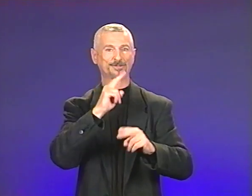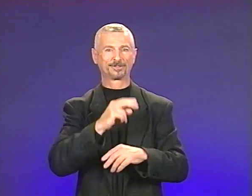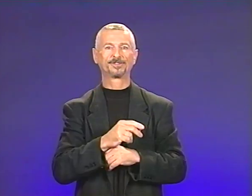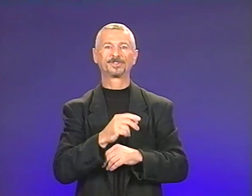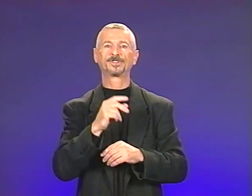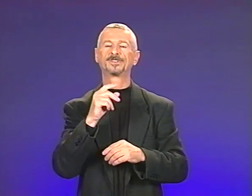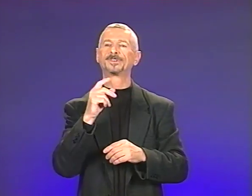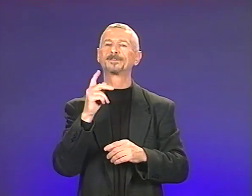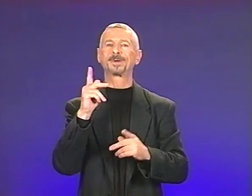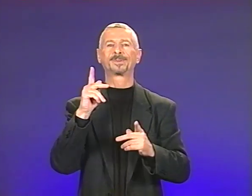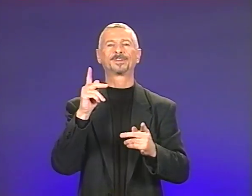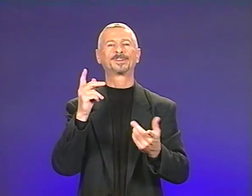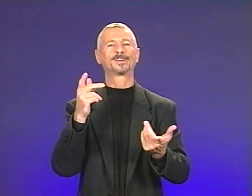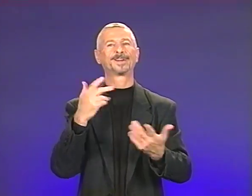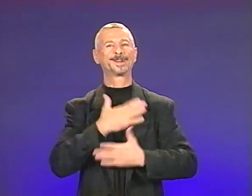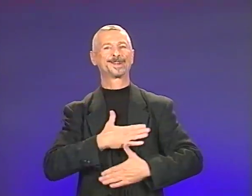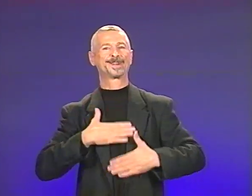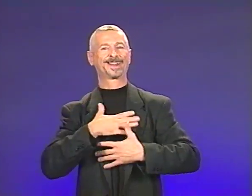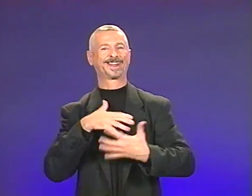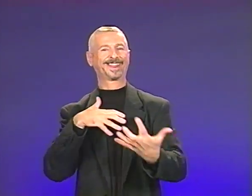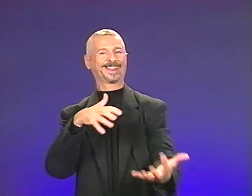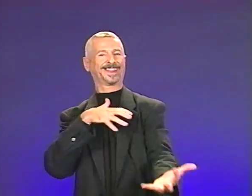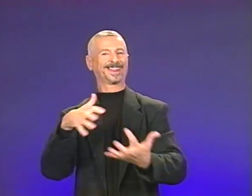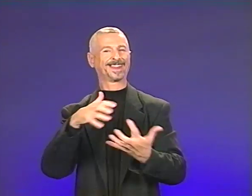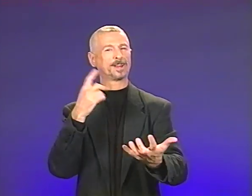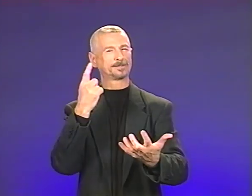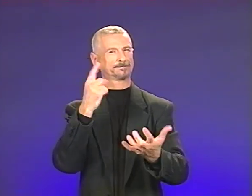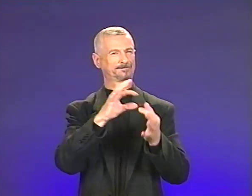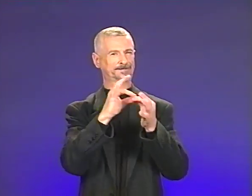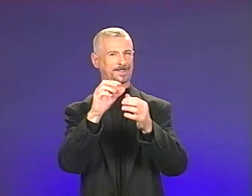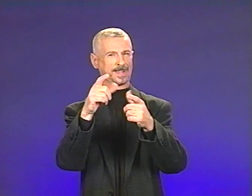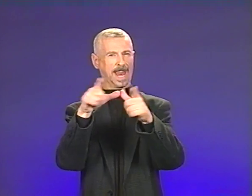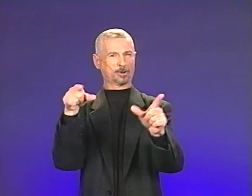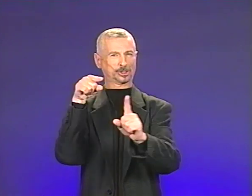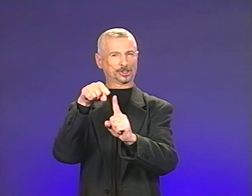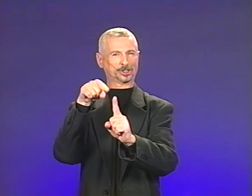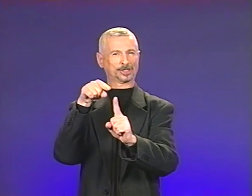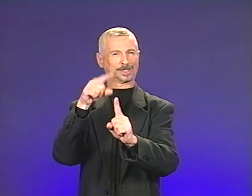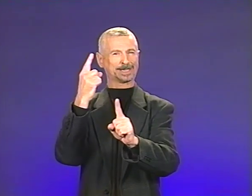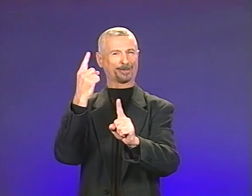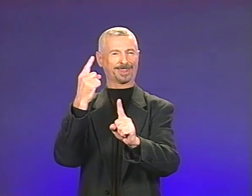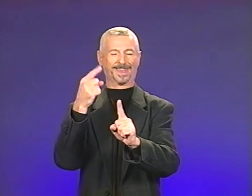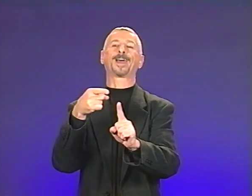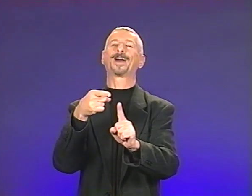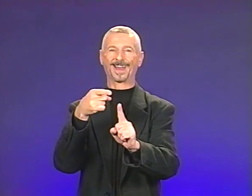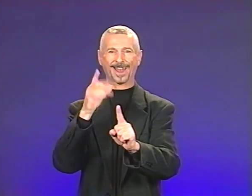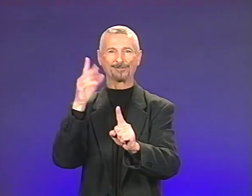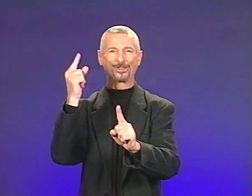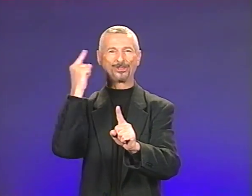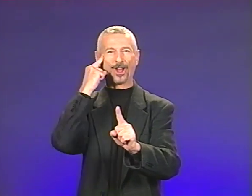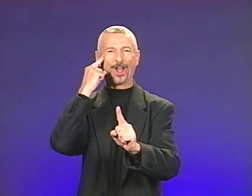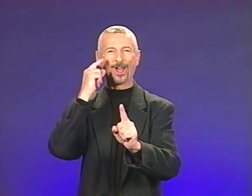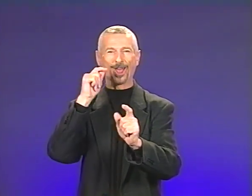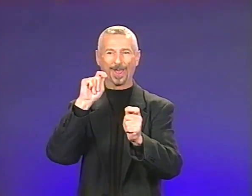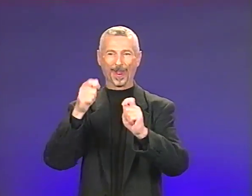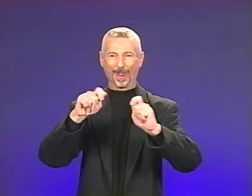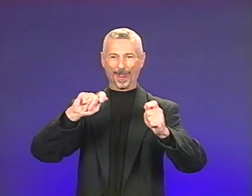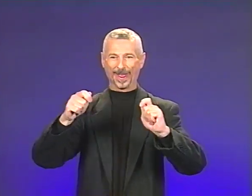Deaf humor is very popular in the community. Audiences appreciate a skilled performer's facility with ASL to